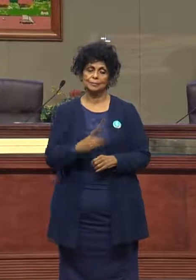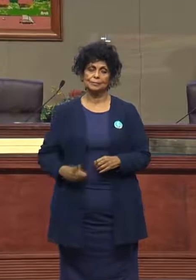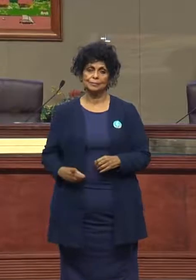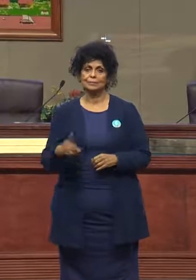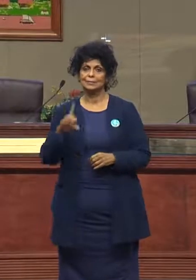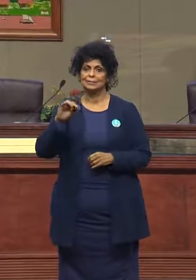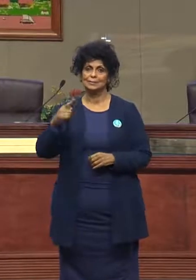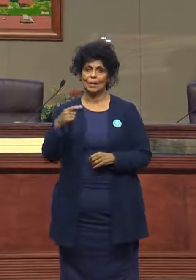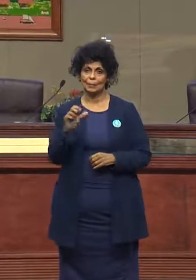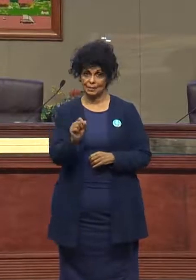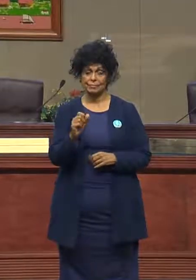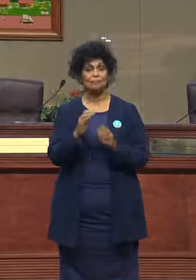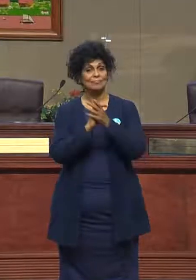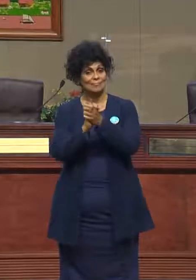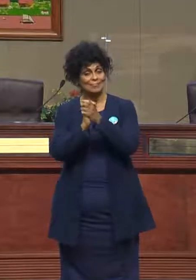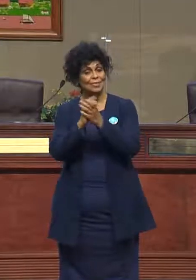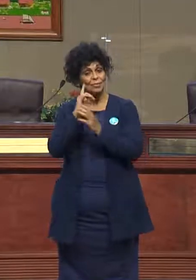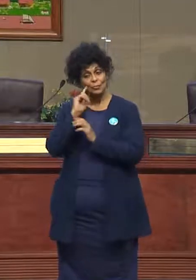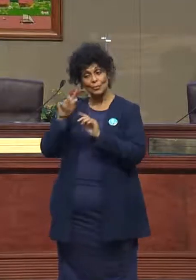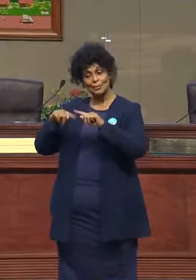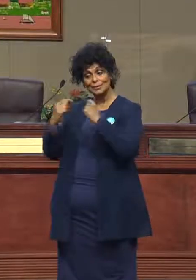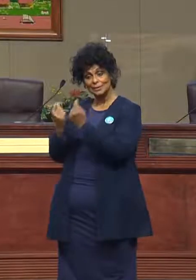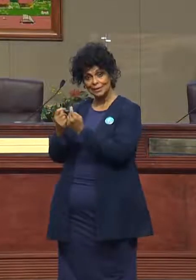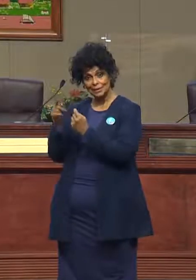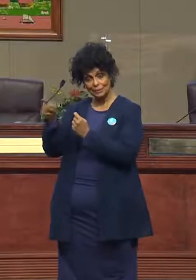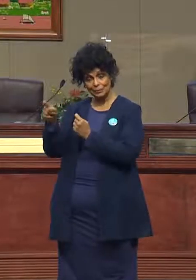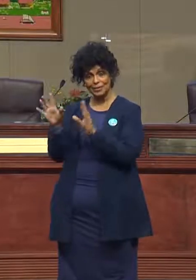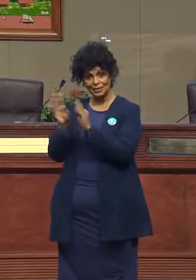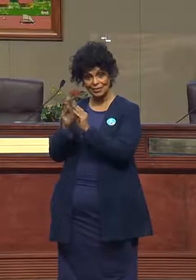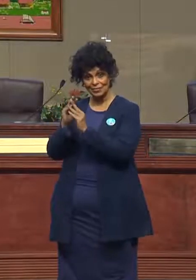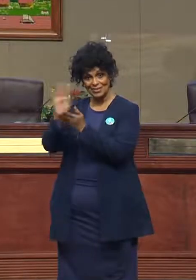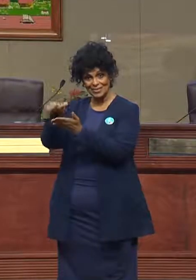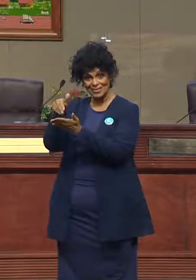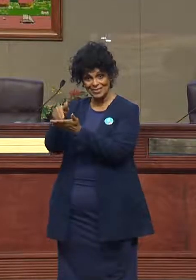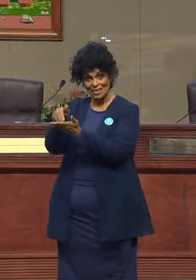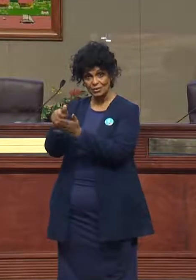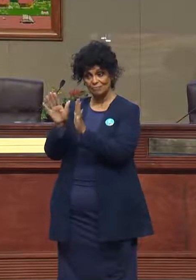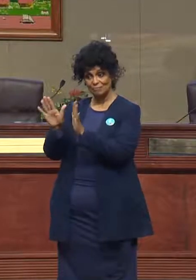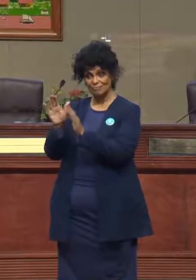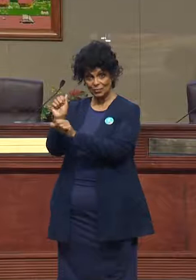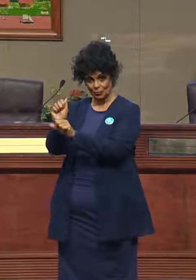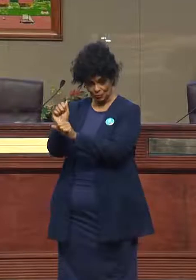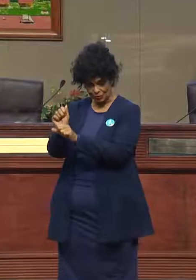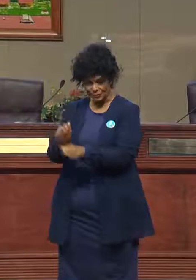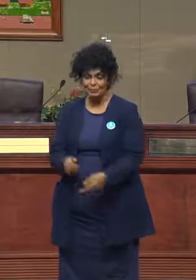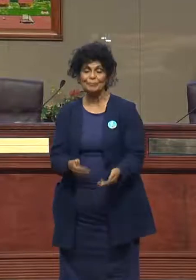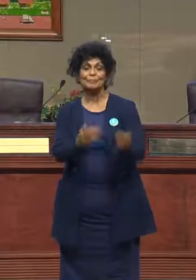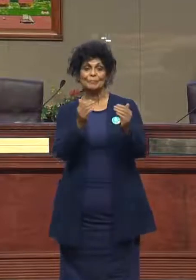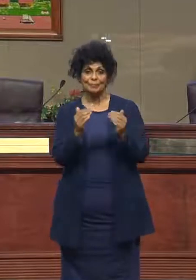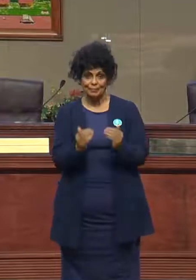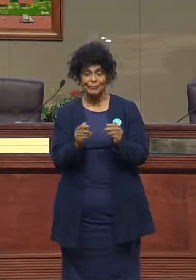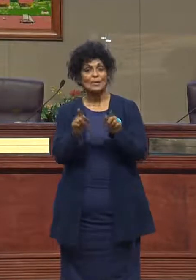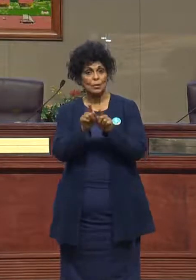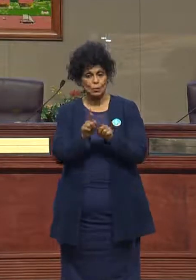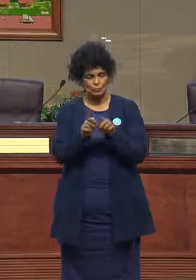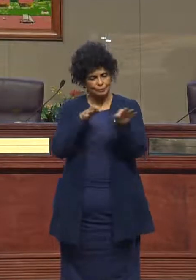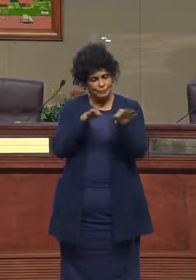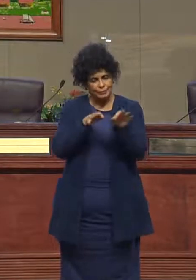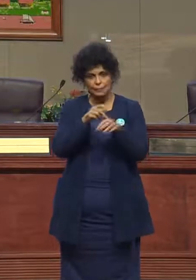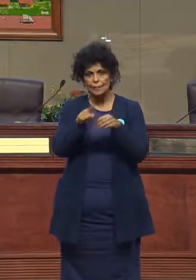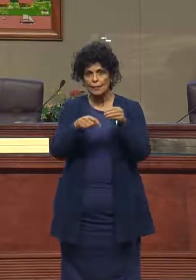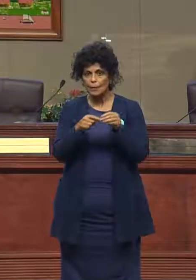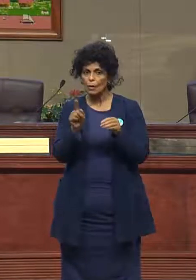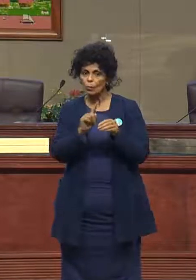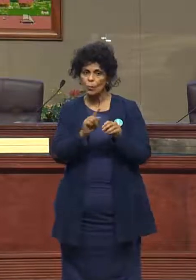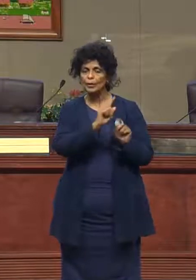of congratulations for the vaccination team at the Convention Center and the great work they're doing. He will have details on several open